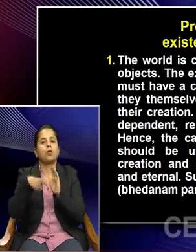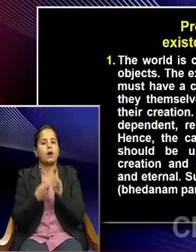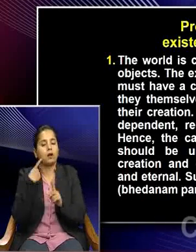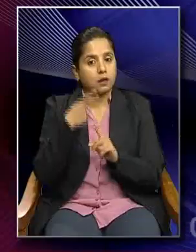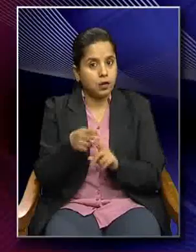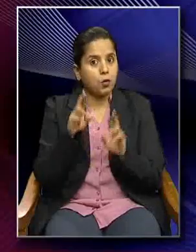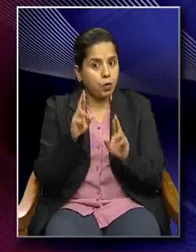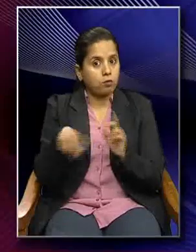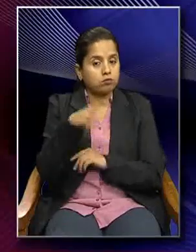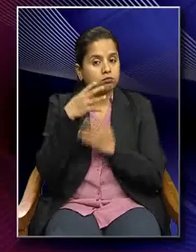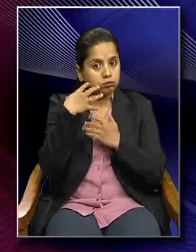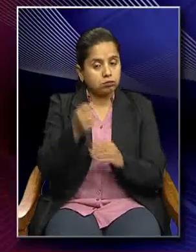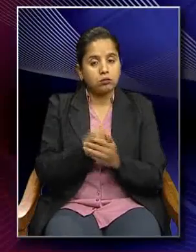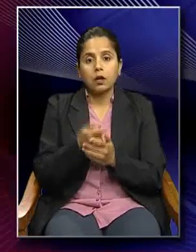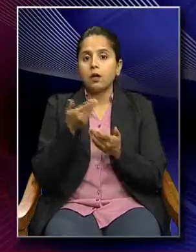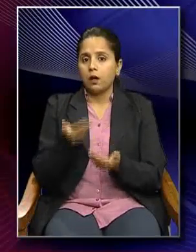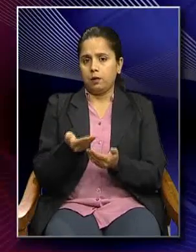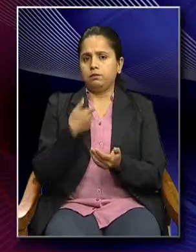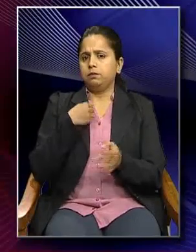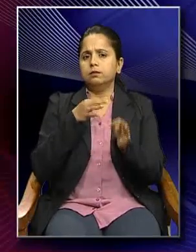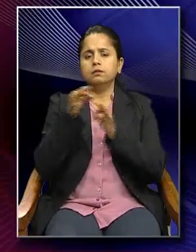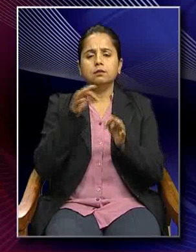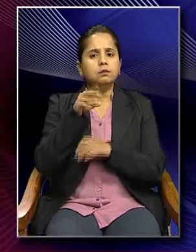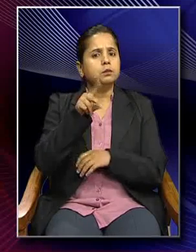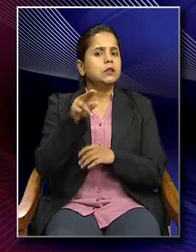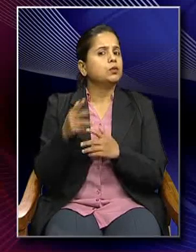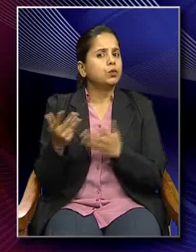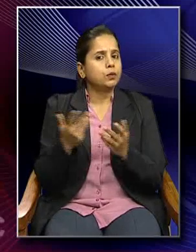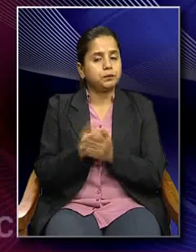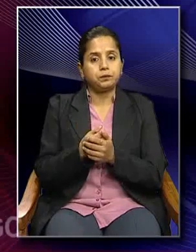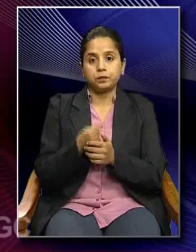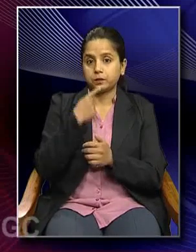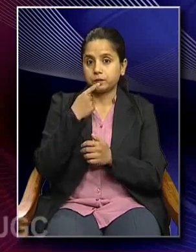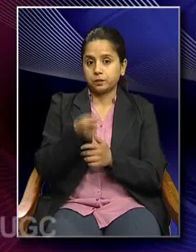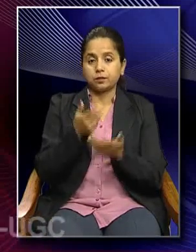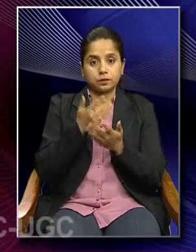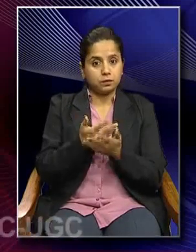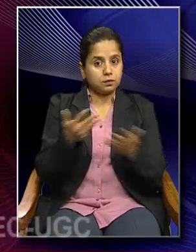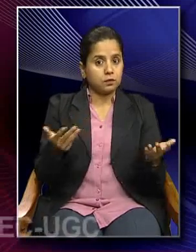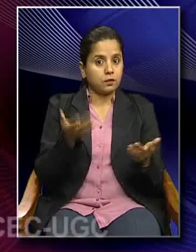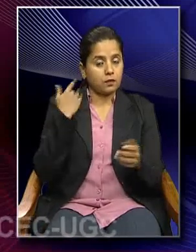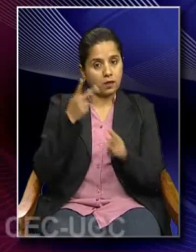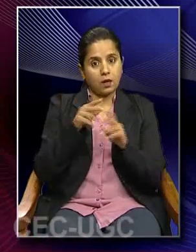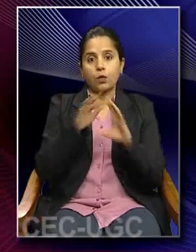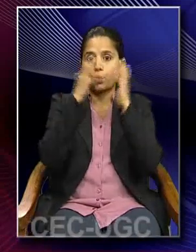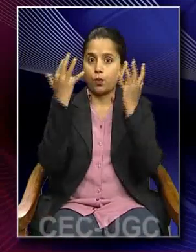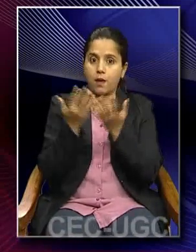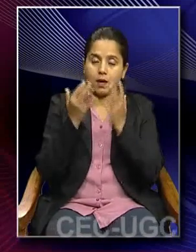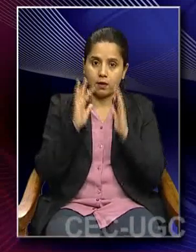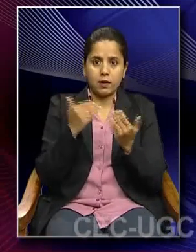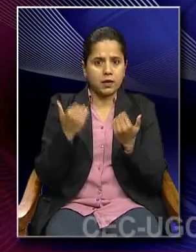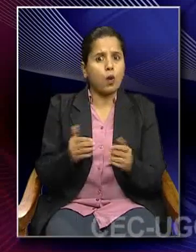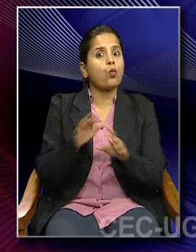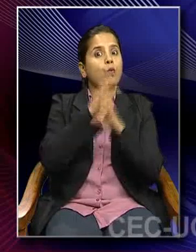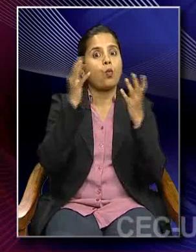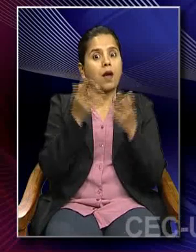Fine. So, what we mean to say here is that since the objects are existing in the world and everything that is existing